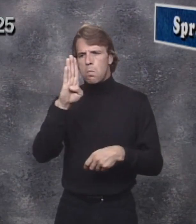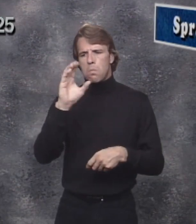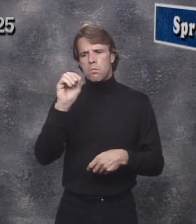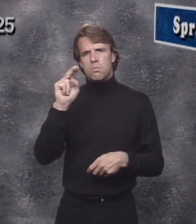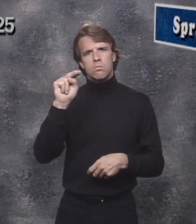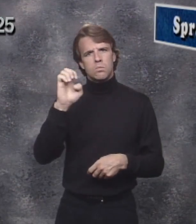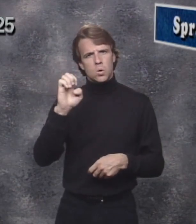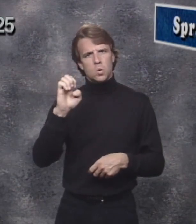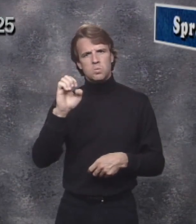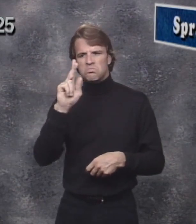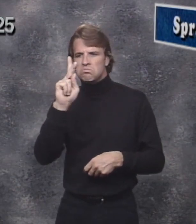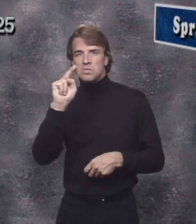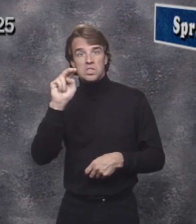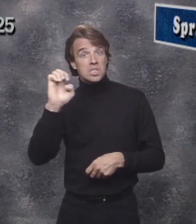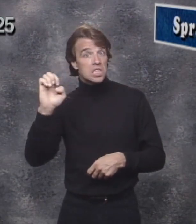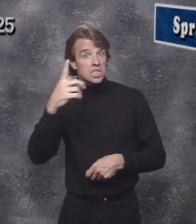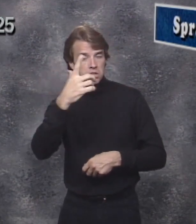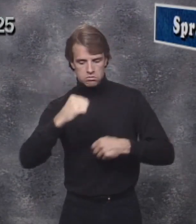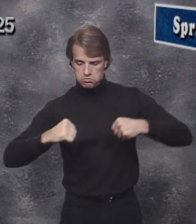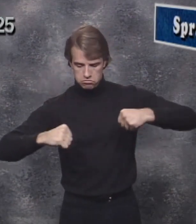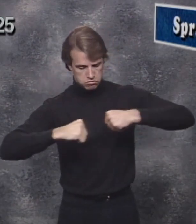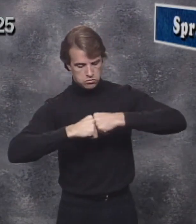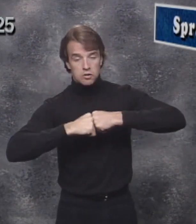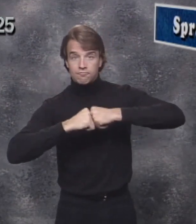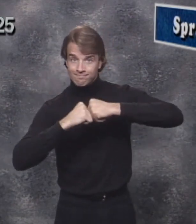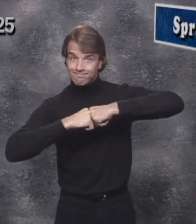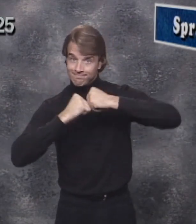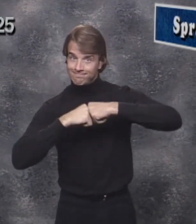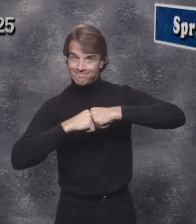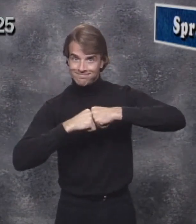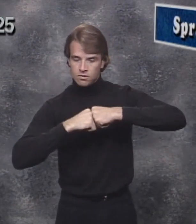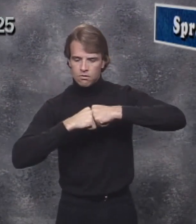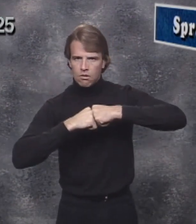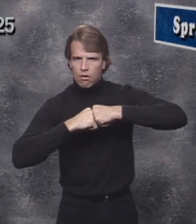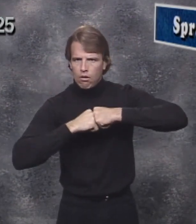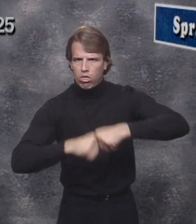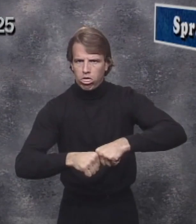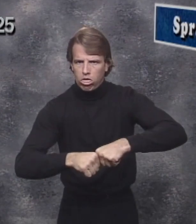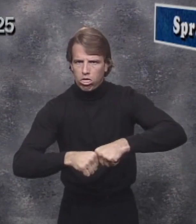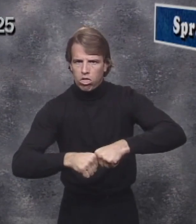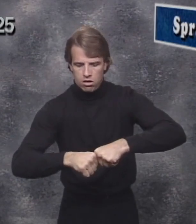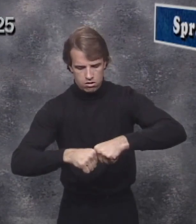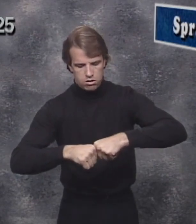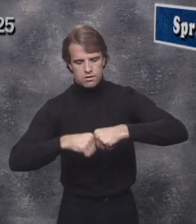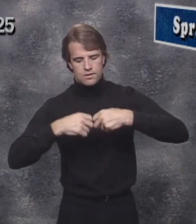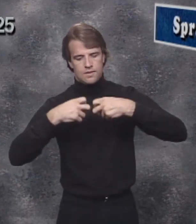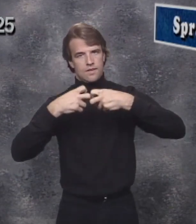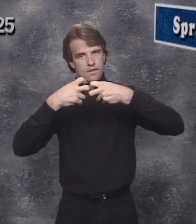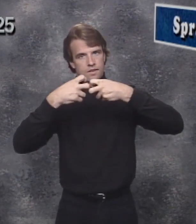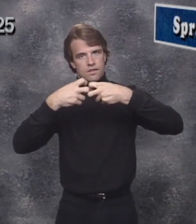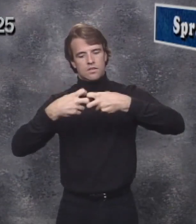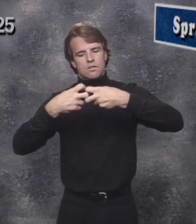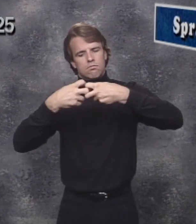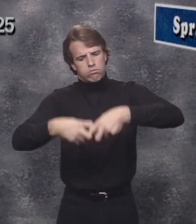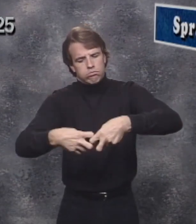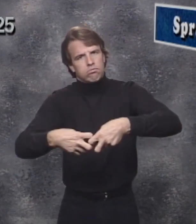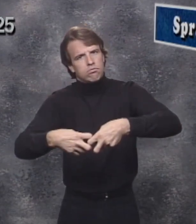Take, for example, the joint in your knee. The joint slips, and that's a sprain.